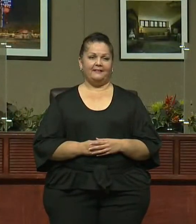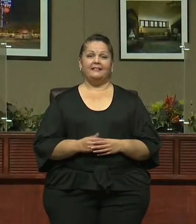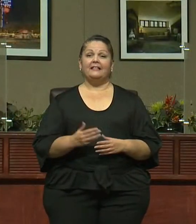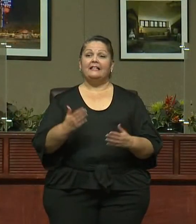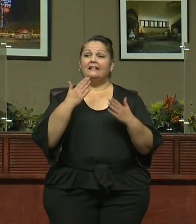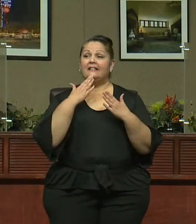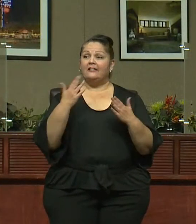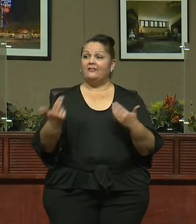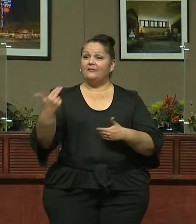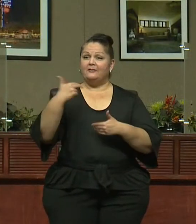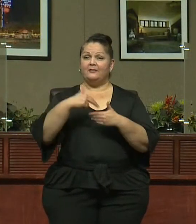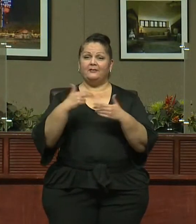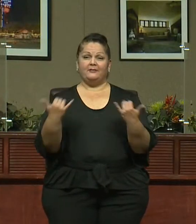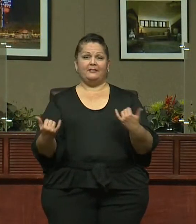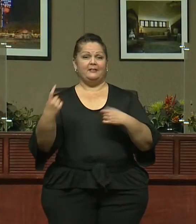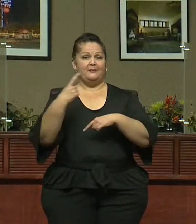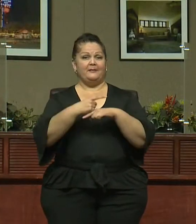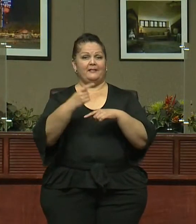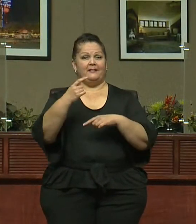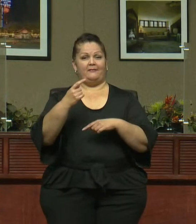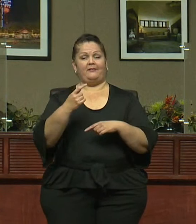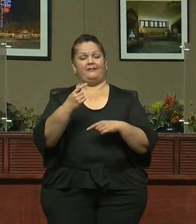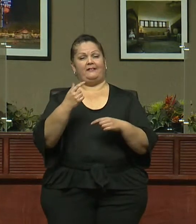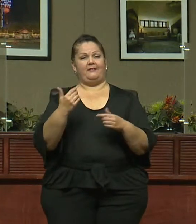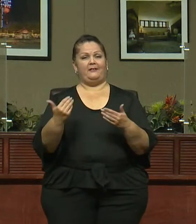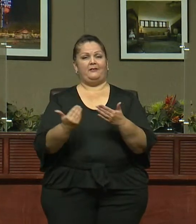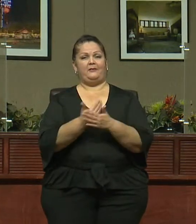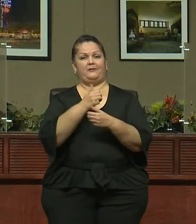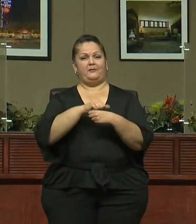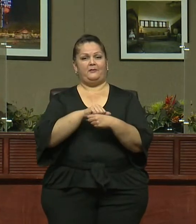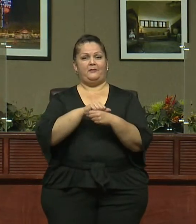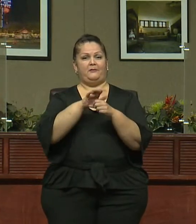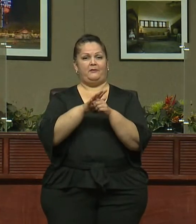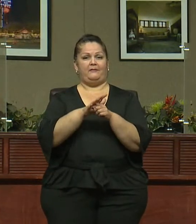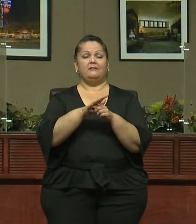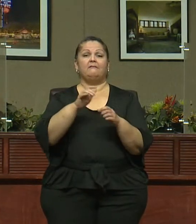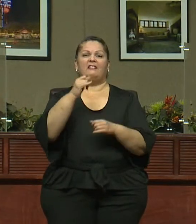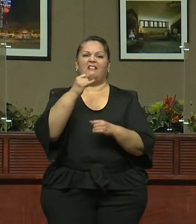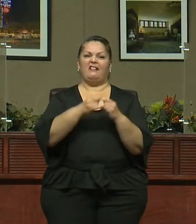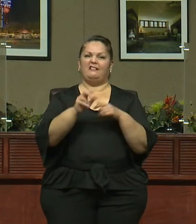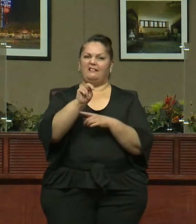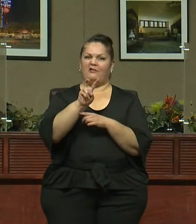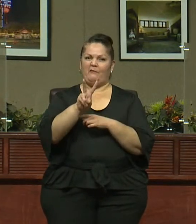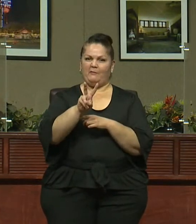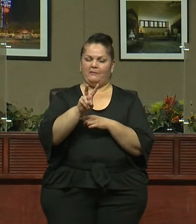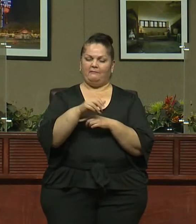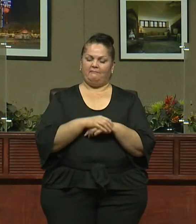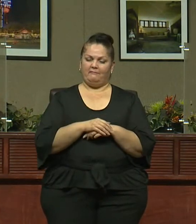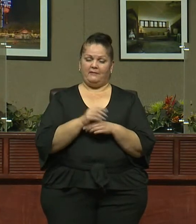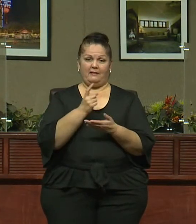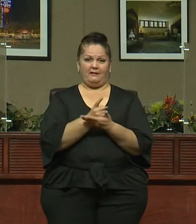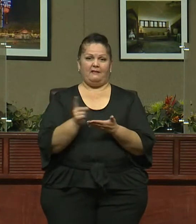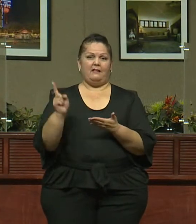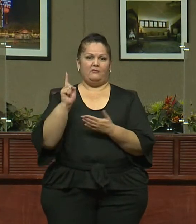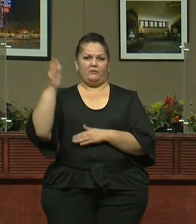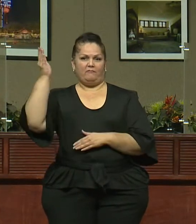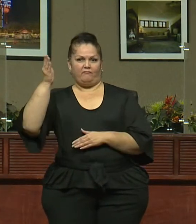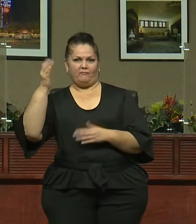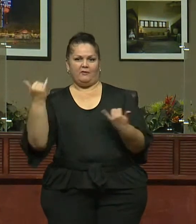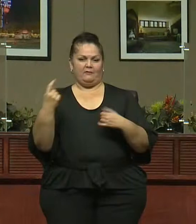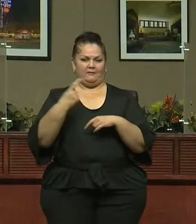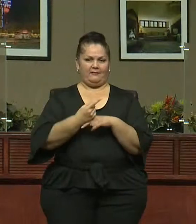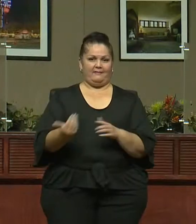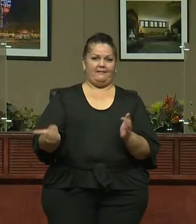Thank you for joining us today for our last coronavirus briefing of November. It's been a week since our last briefing, so Mayor Demings